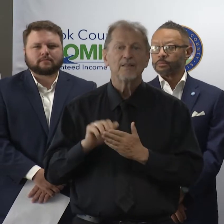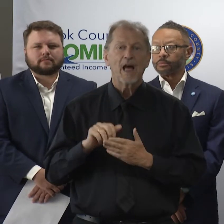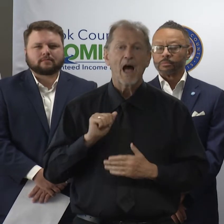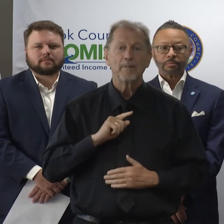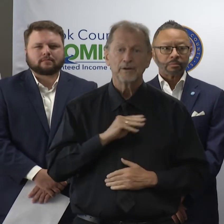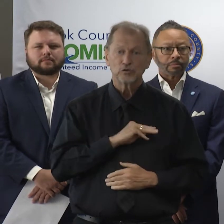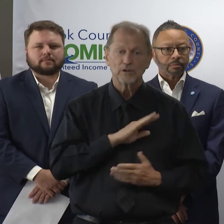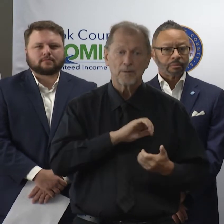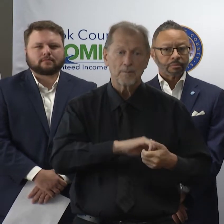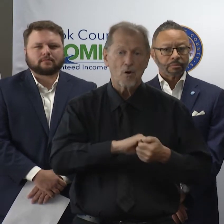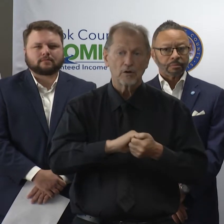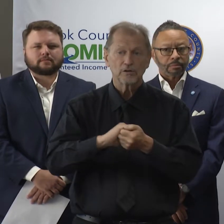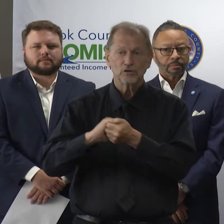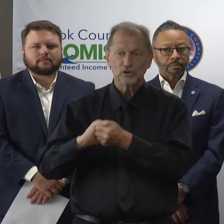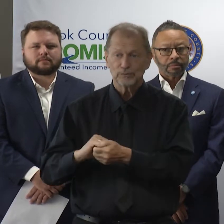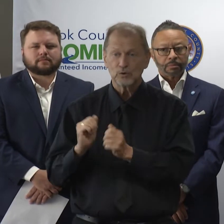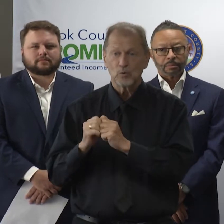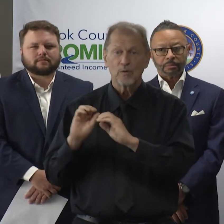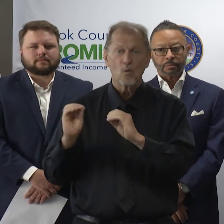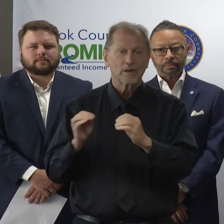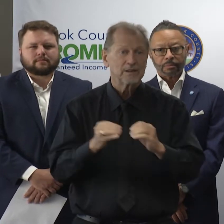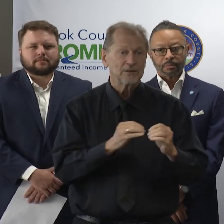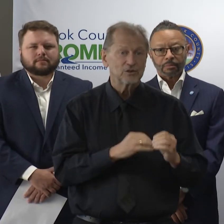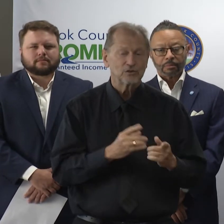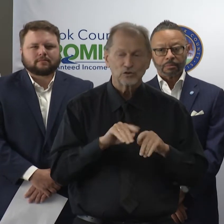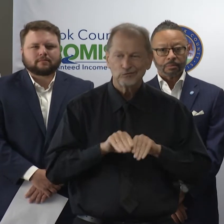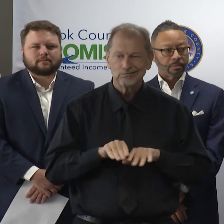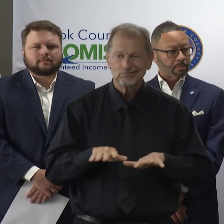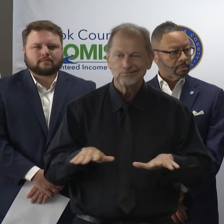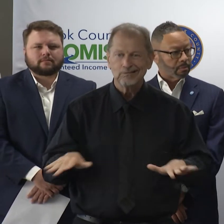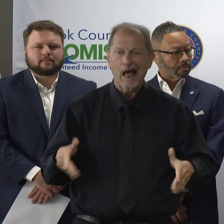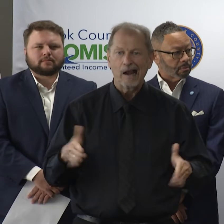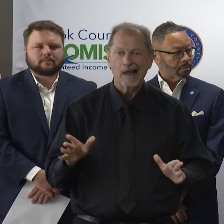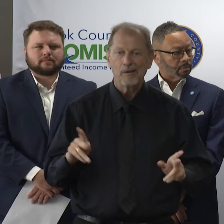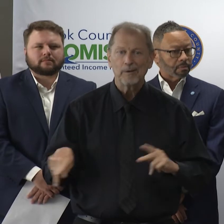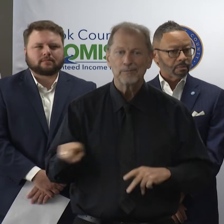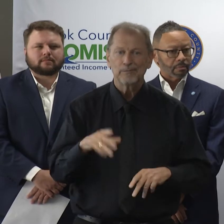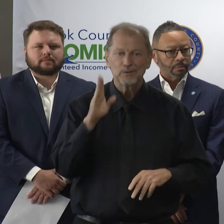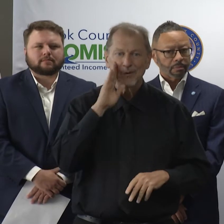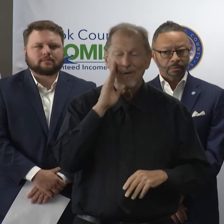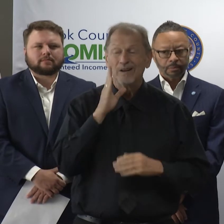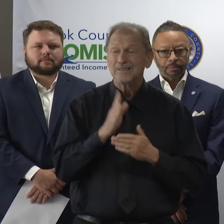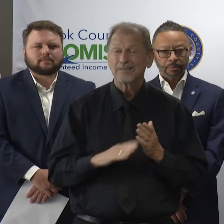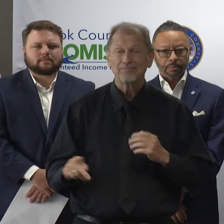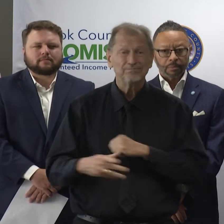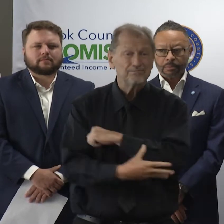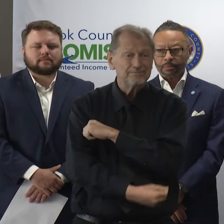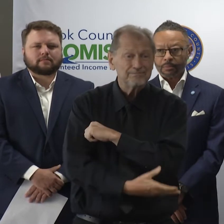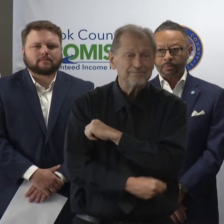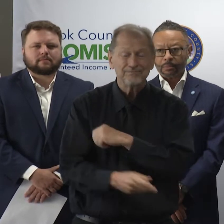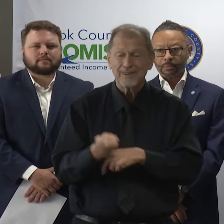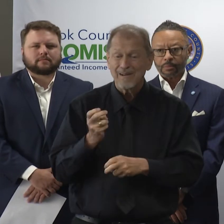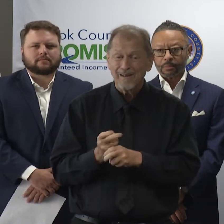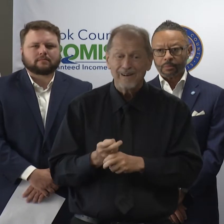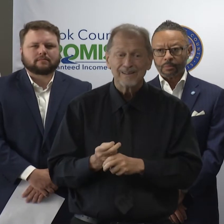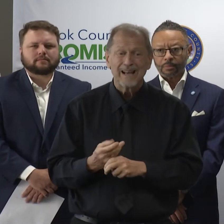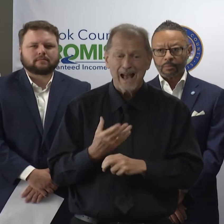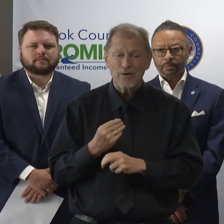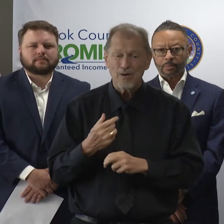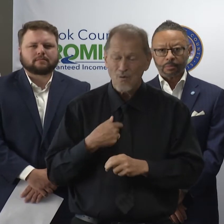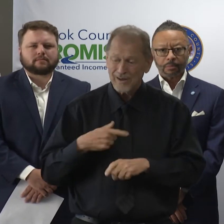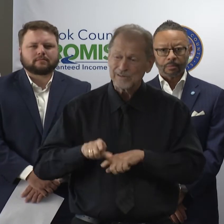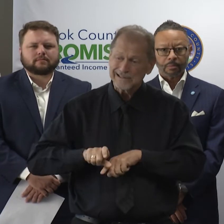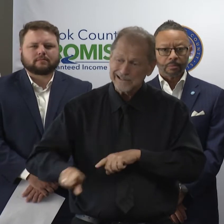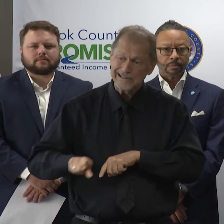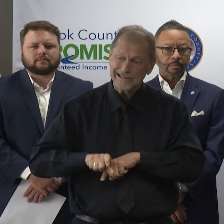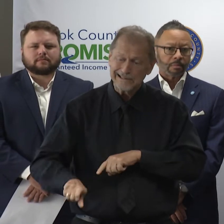outreach partnerships we've forged to get the word out to hard-to-reach communities and cash into the hands of people